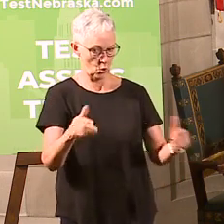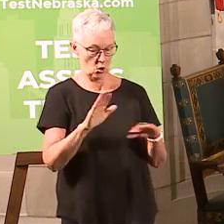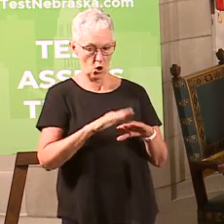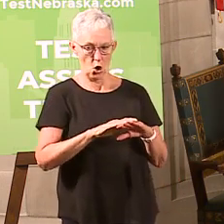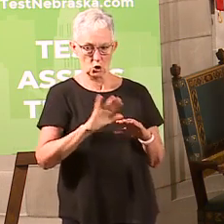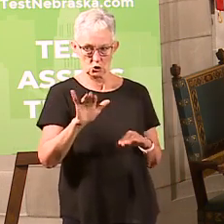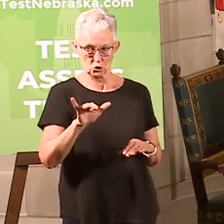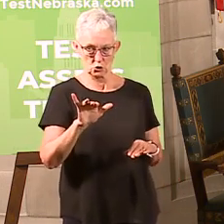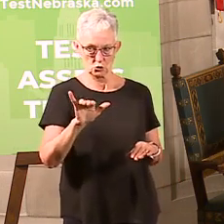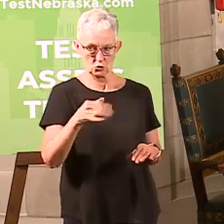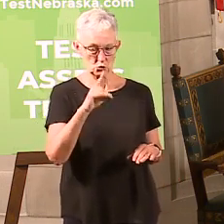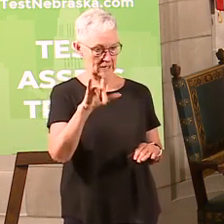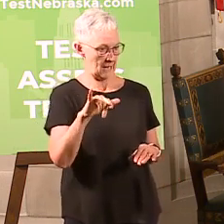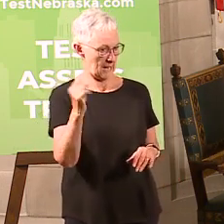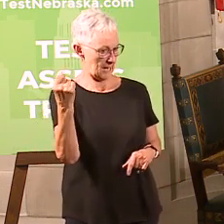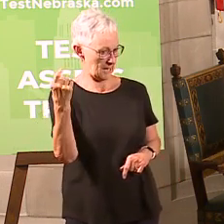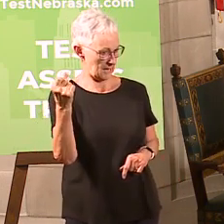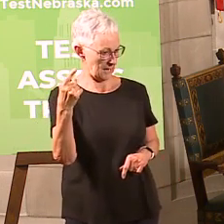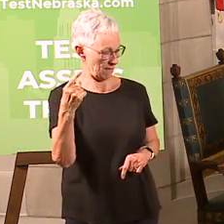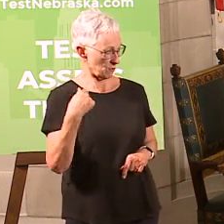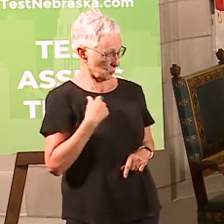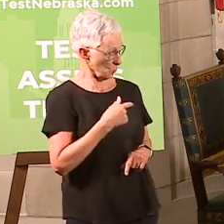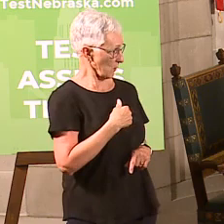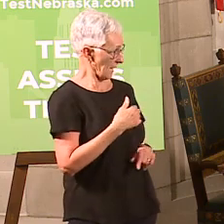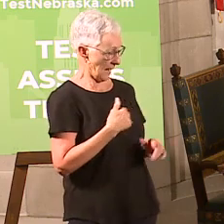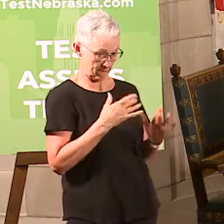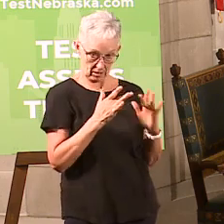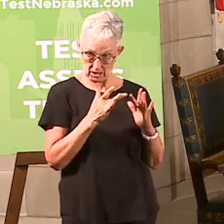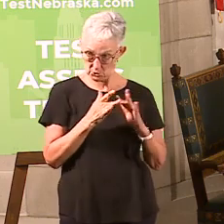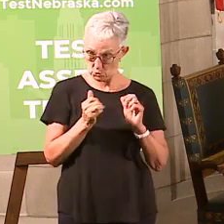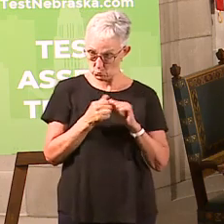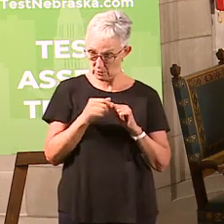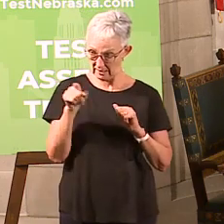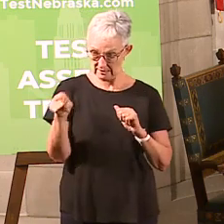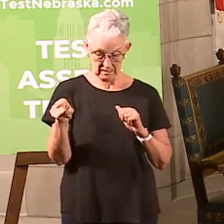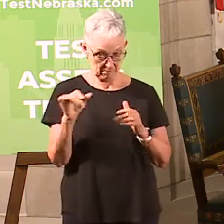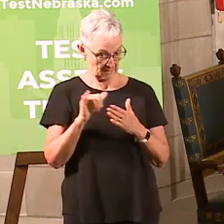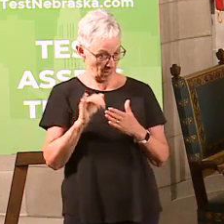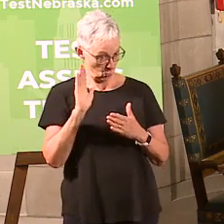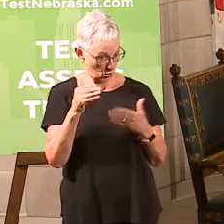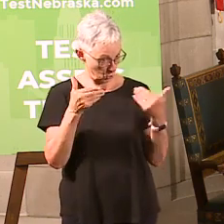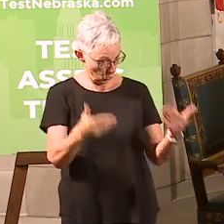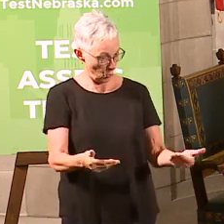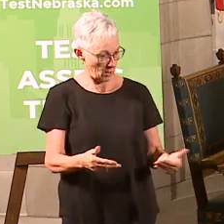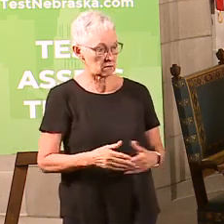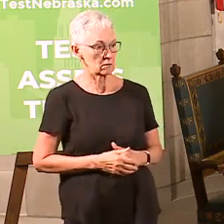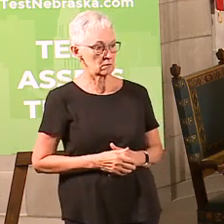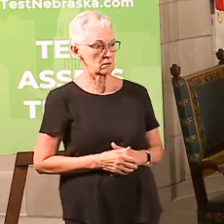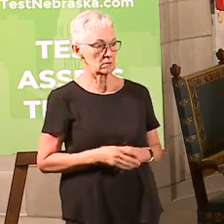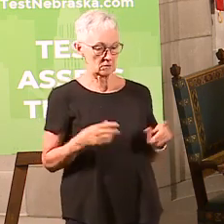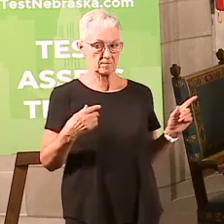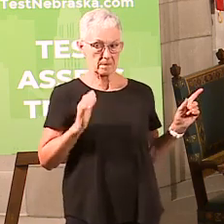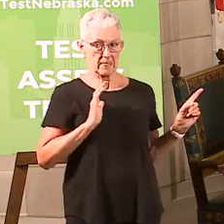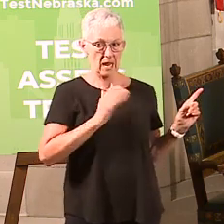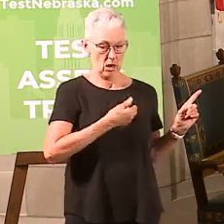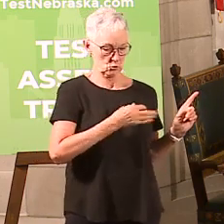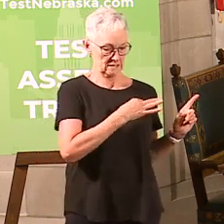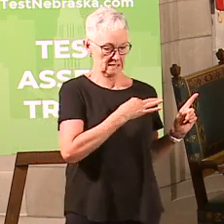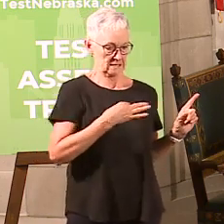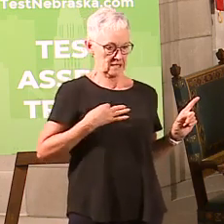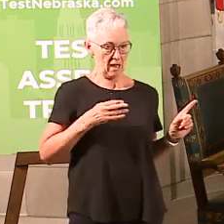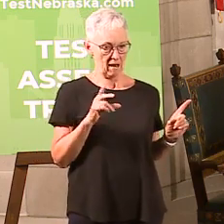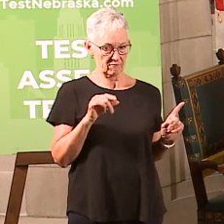Shrine Bowl? I know my chief of staff has had conversations with them, and we put our guidelines with regard to what, for example, large